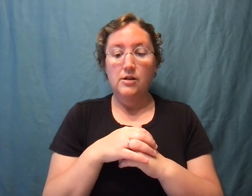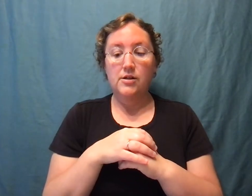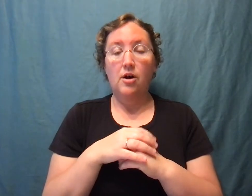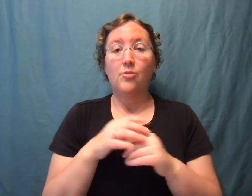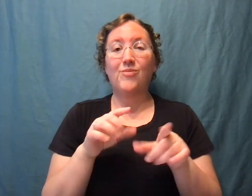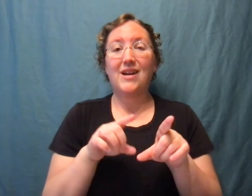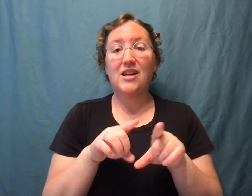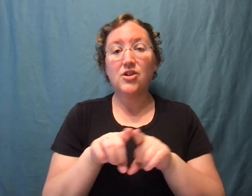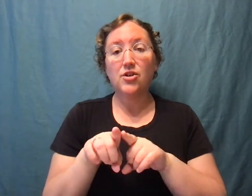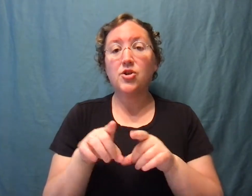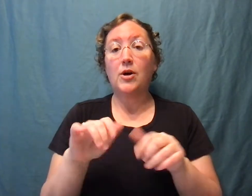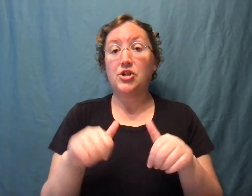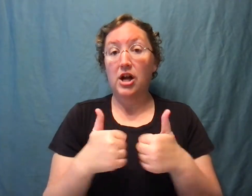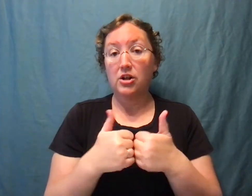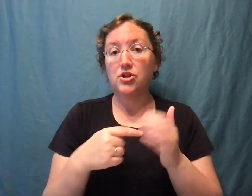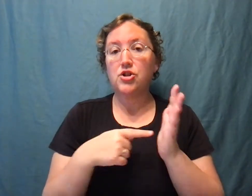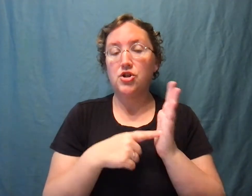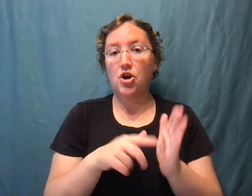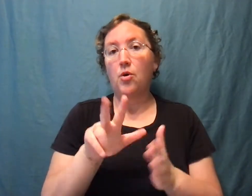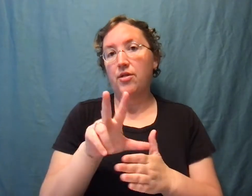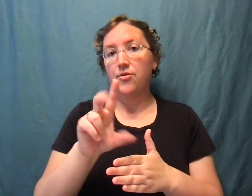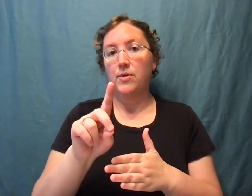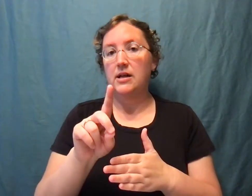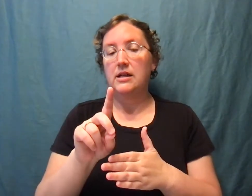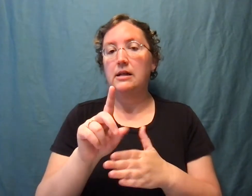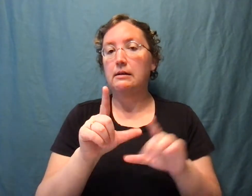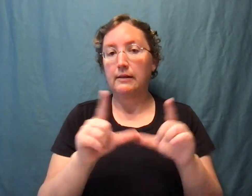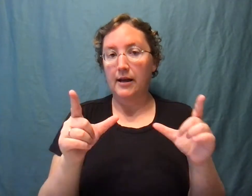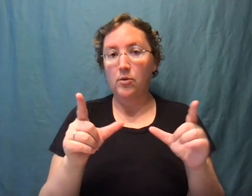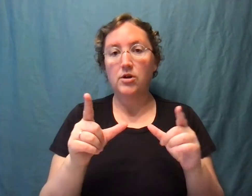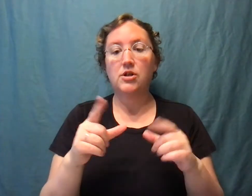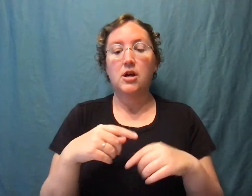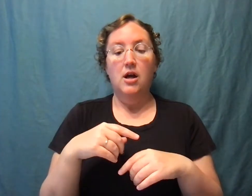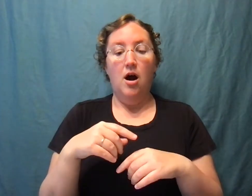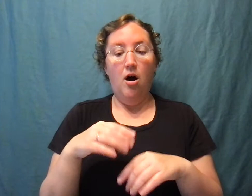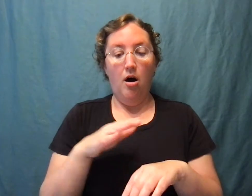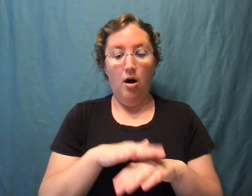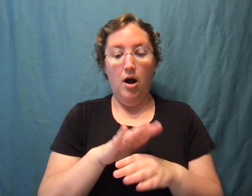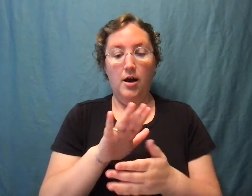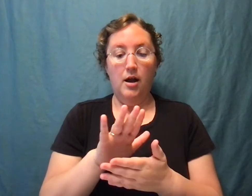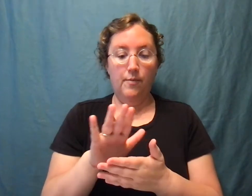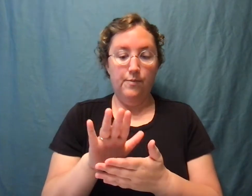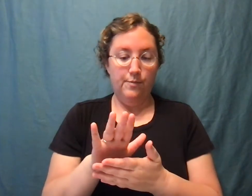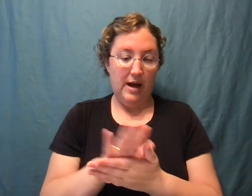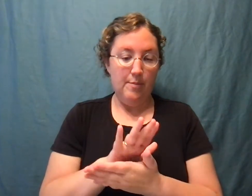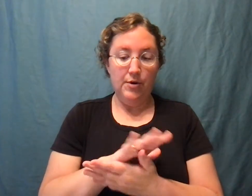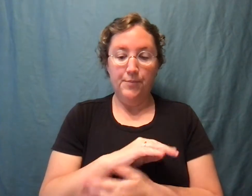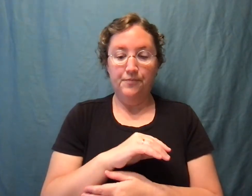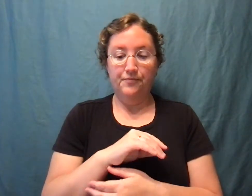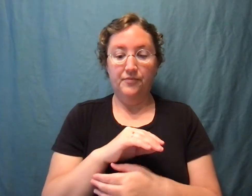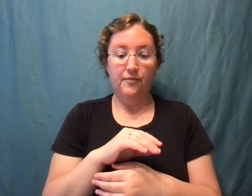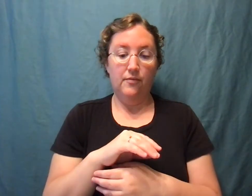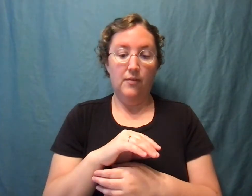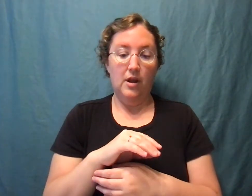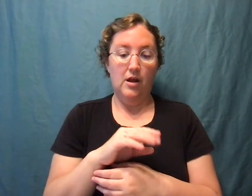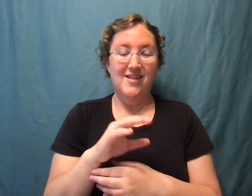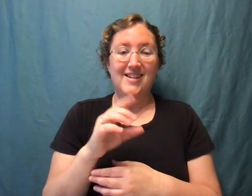So it is also a challenge to show a 3D language on paper.